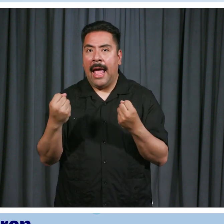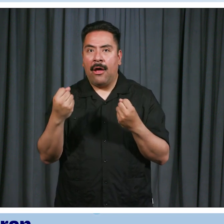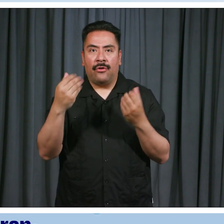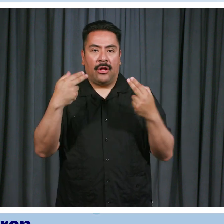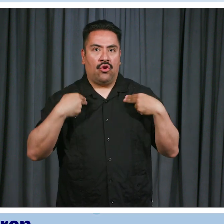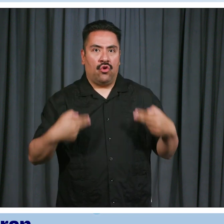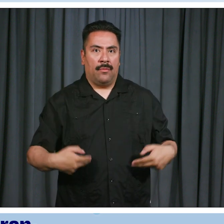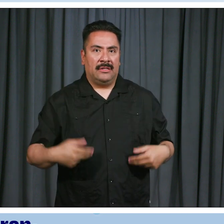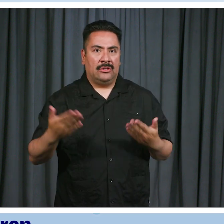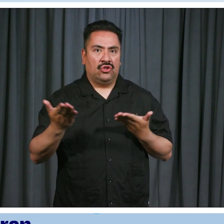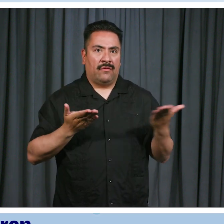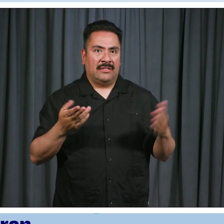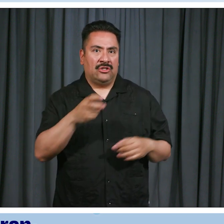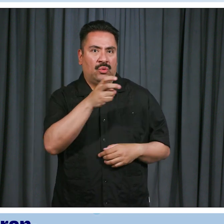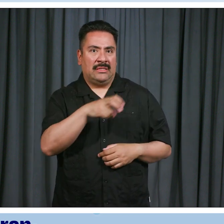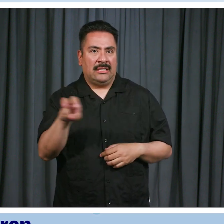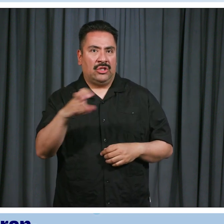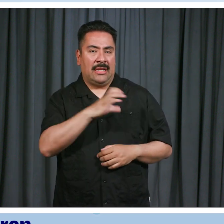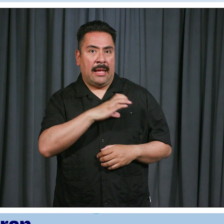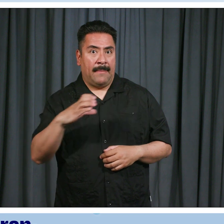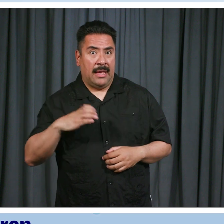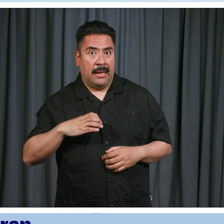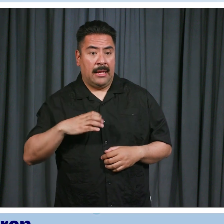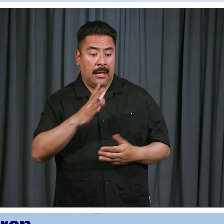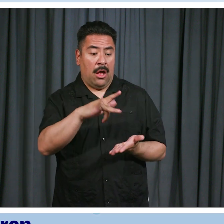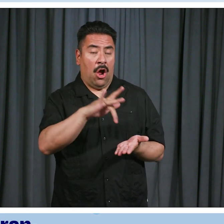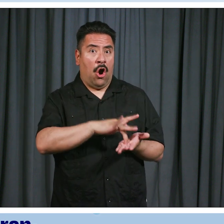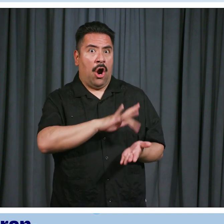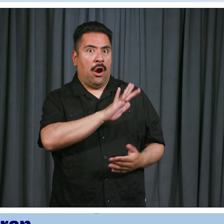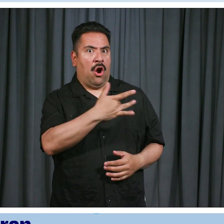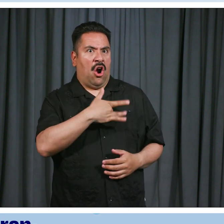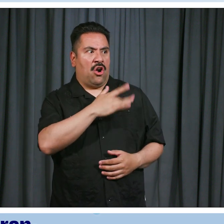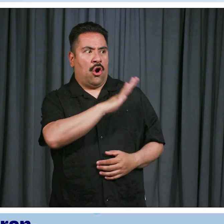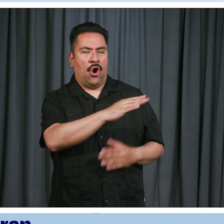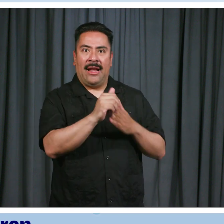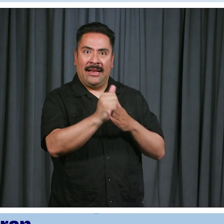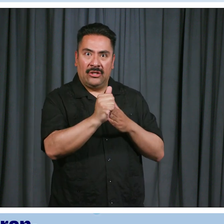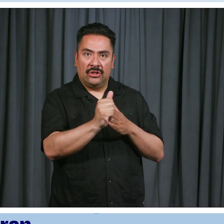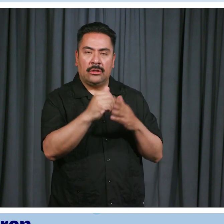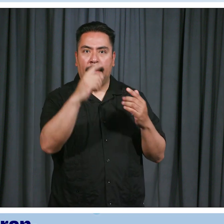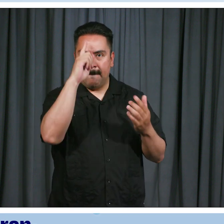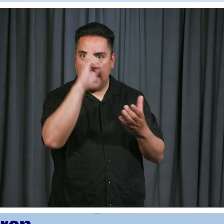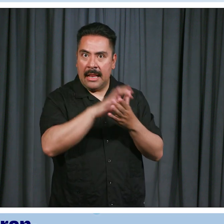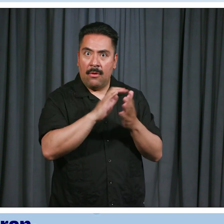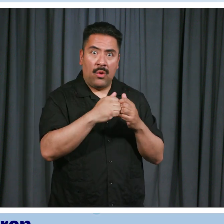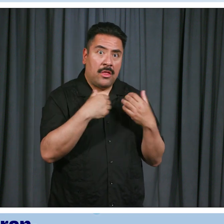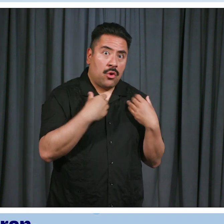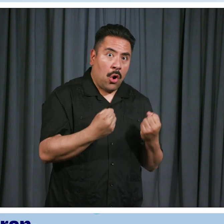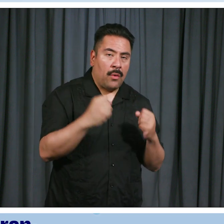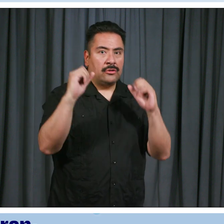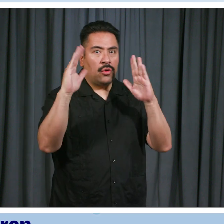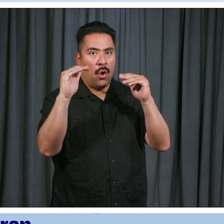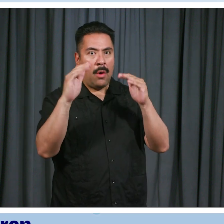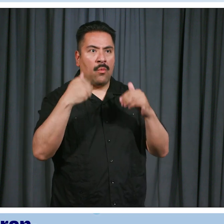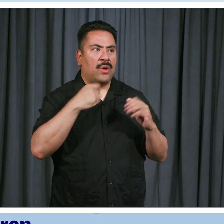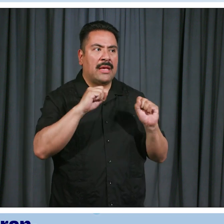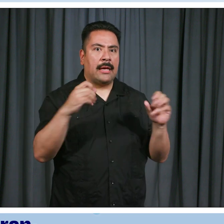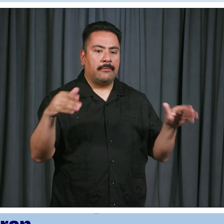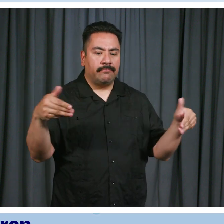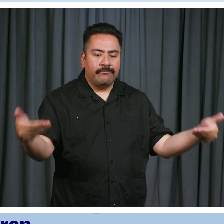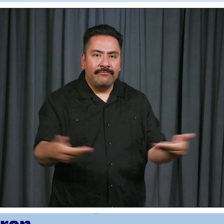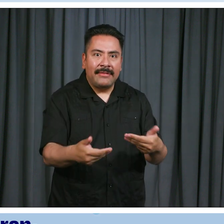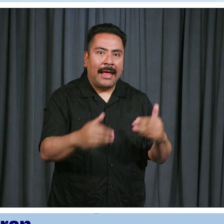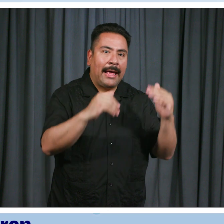Services Transition Committee. At the heart of her leadership is the belief that with courage and hope, we can bring healing to those